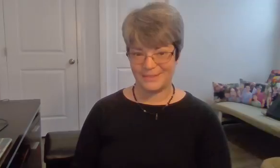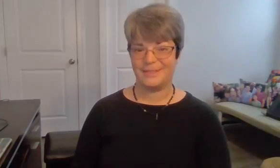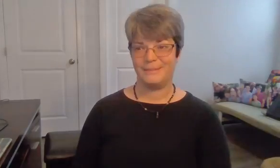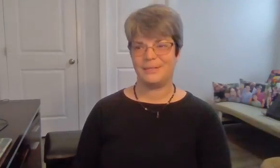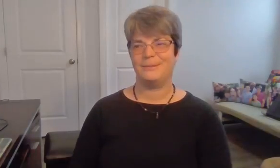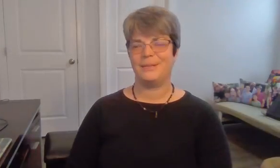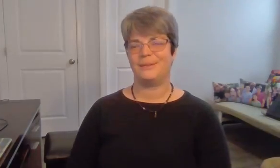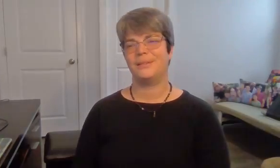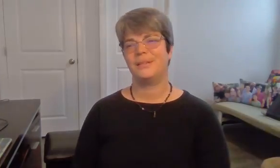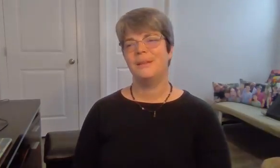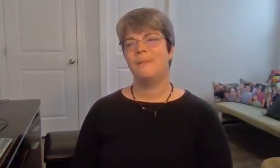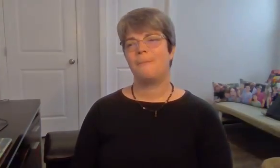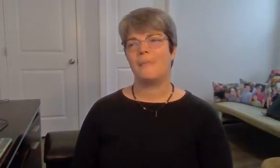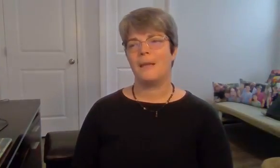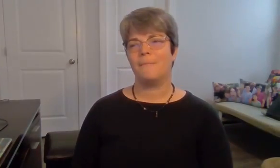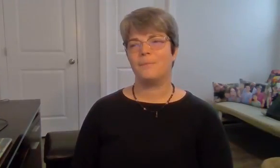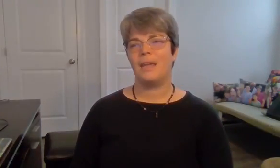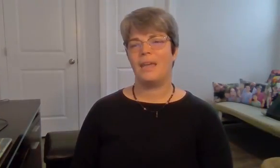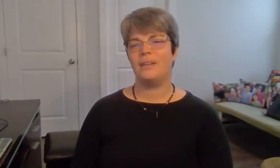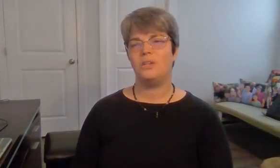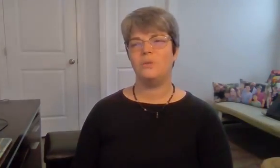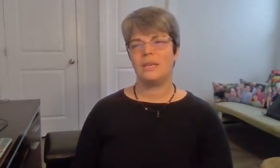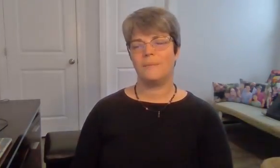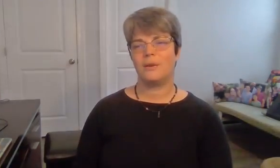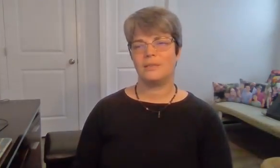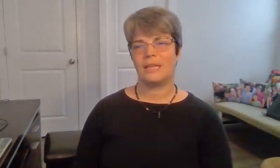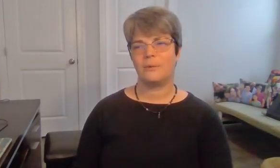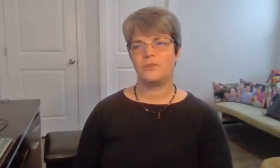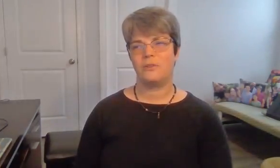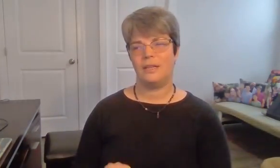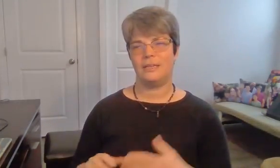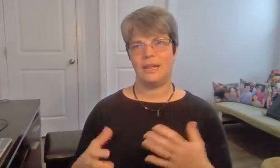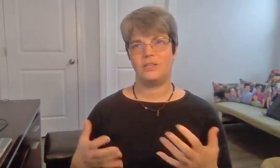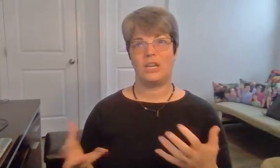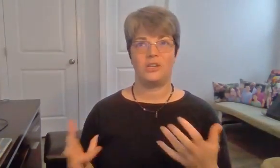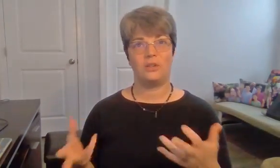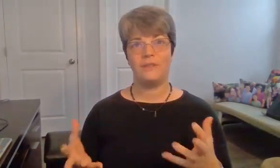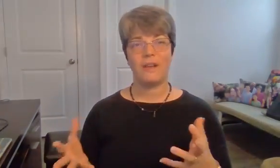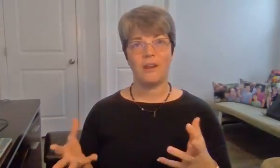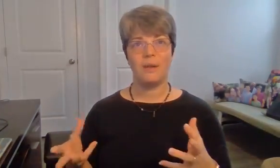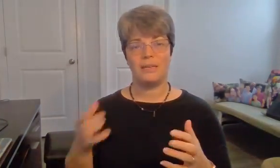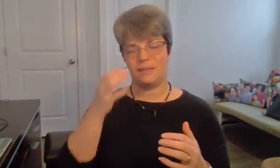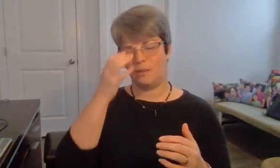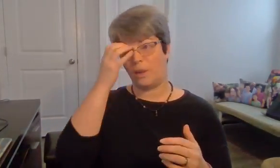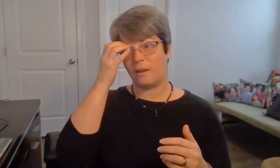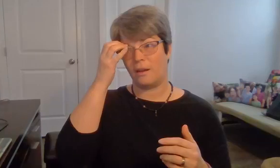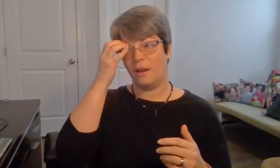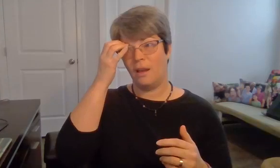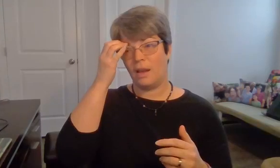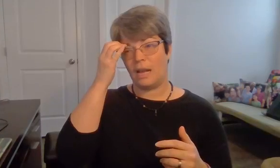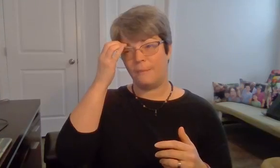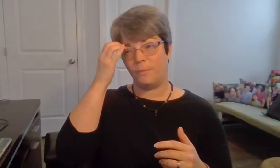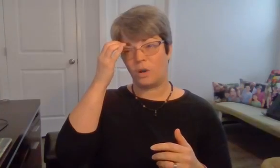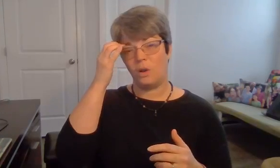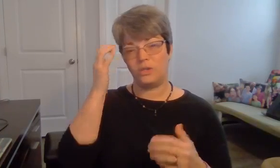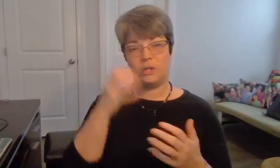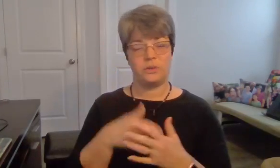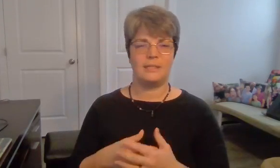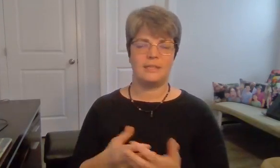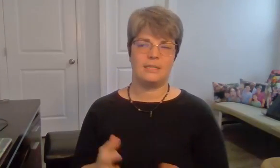it makes a big difference. And using American Sign Language creates an educational environment where all children can